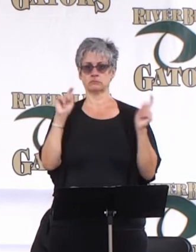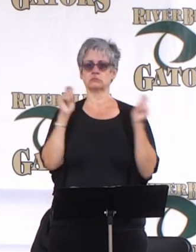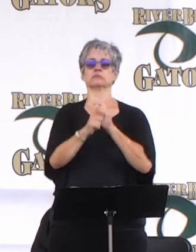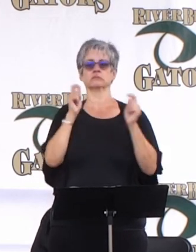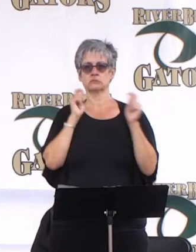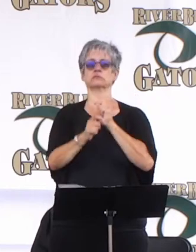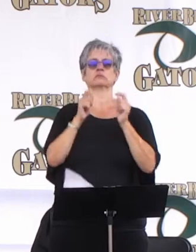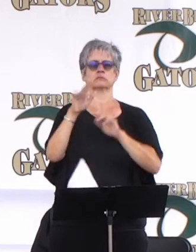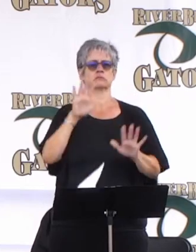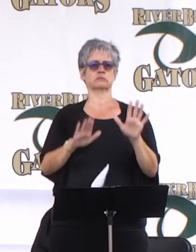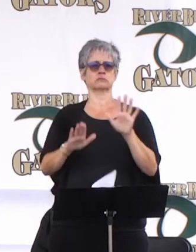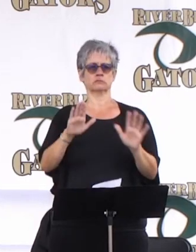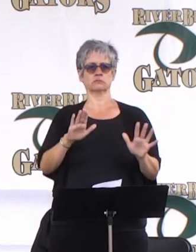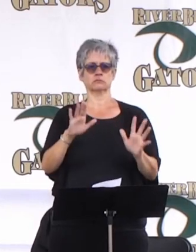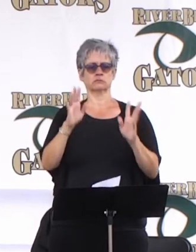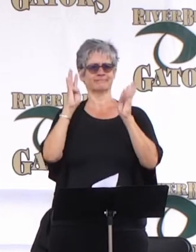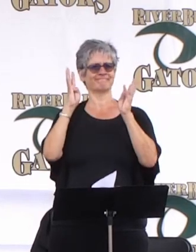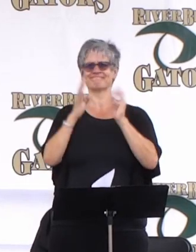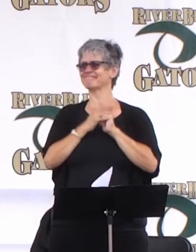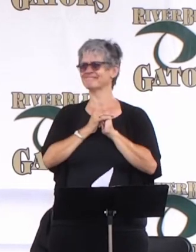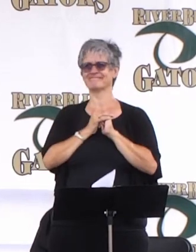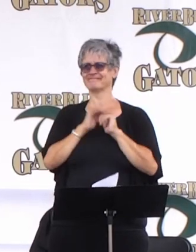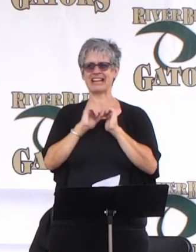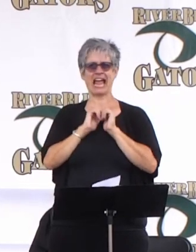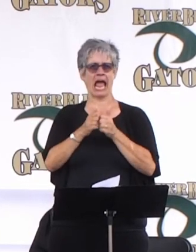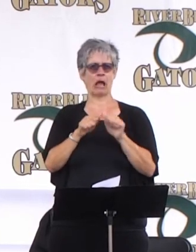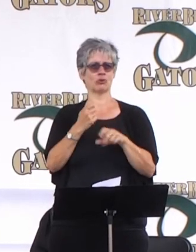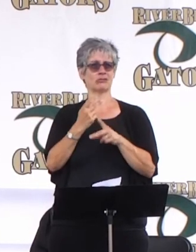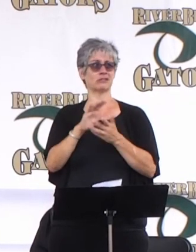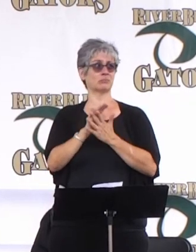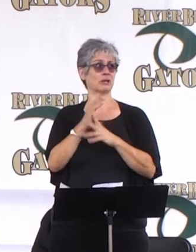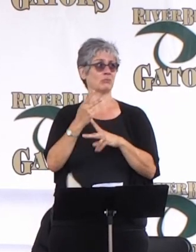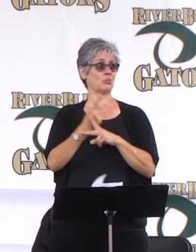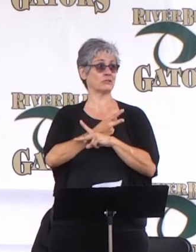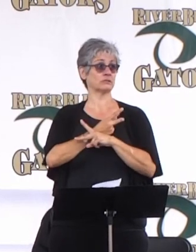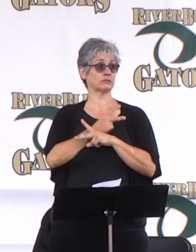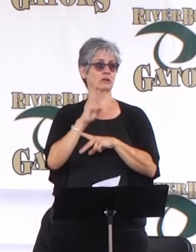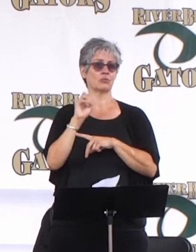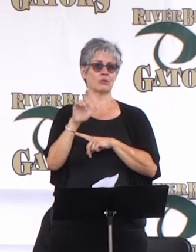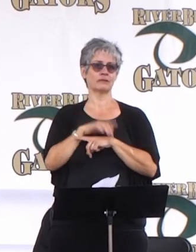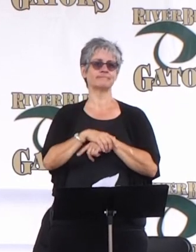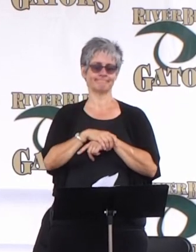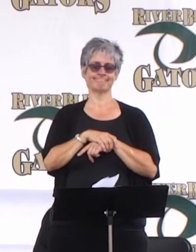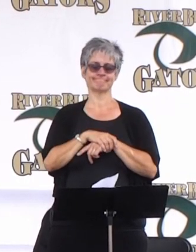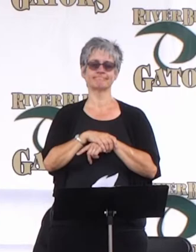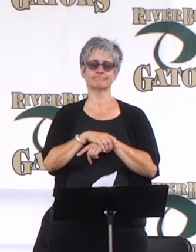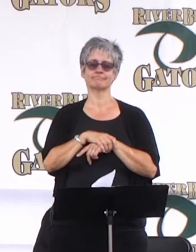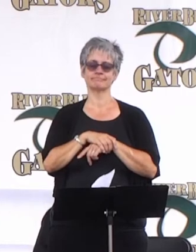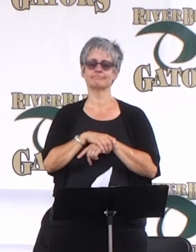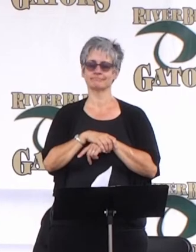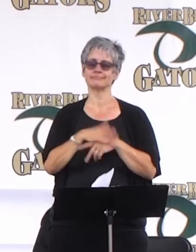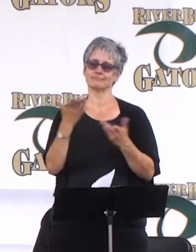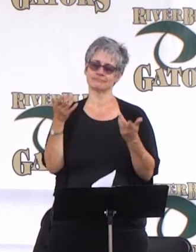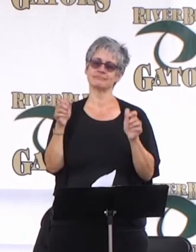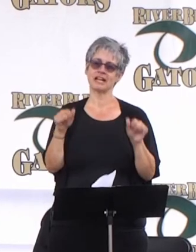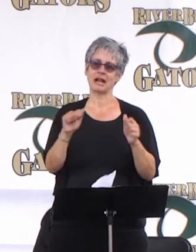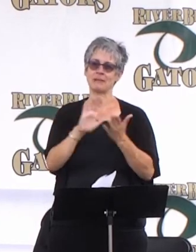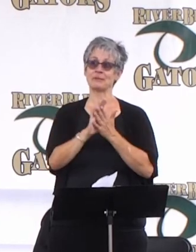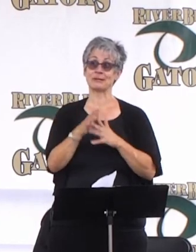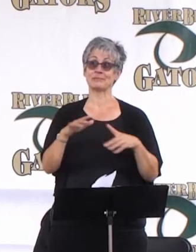been surprised. Oftentimes we questioned, how could it be worse? Well, this year really showed us.